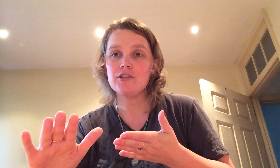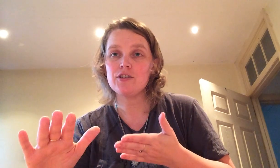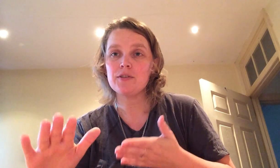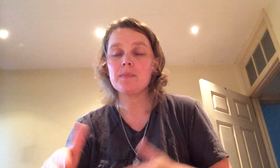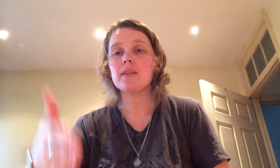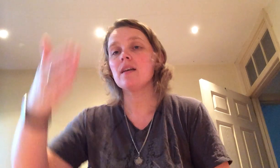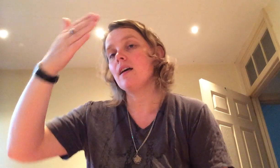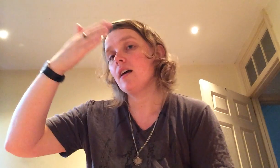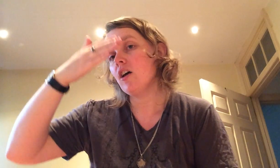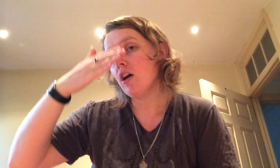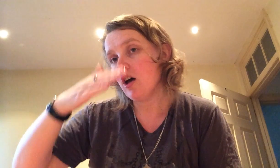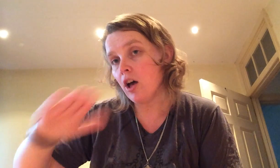H.